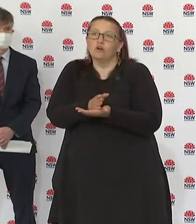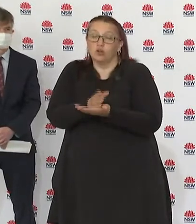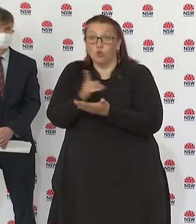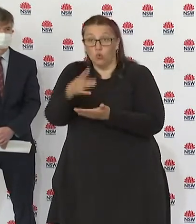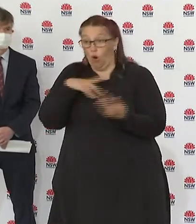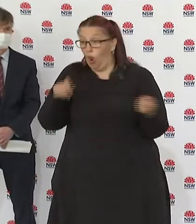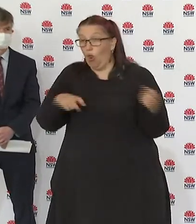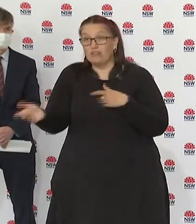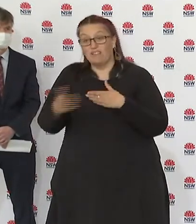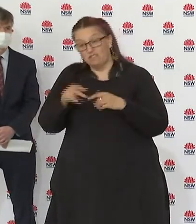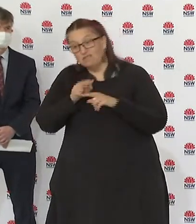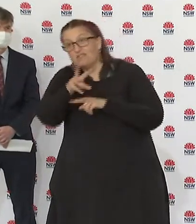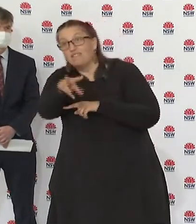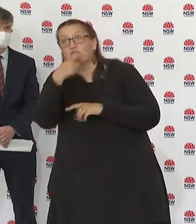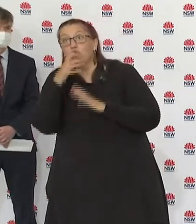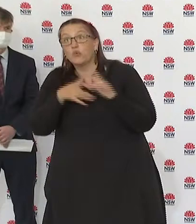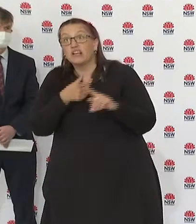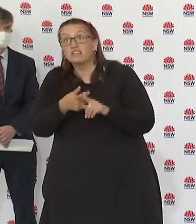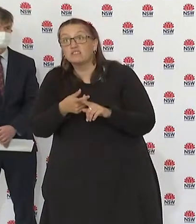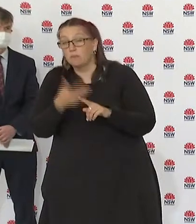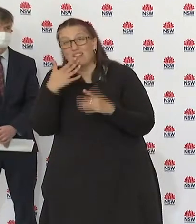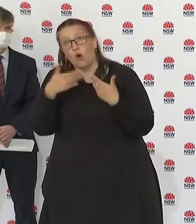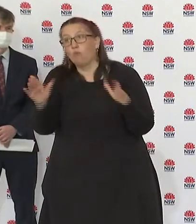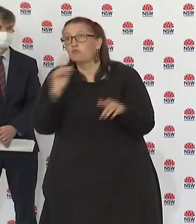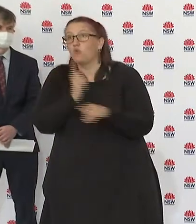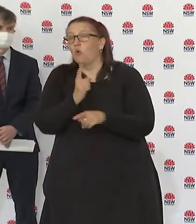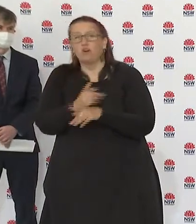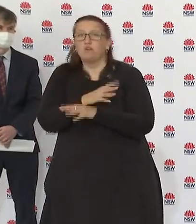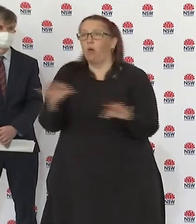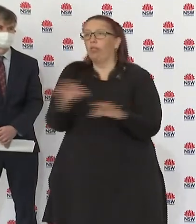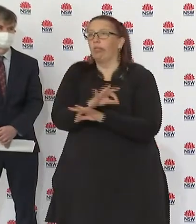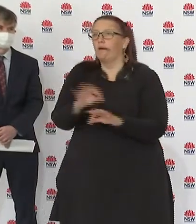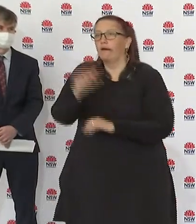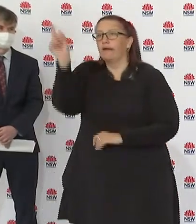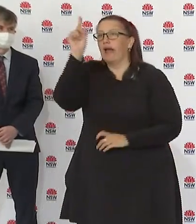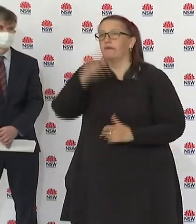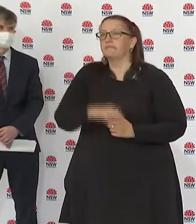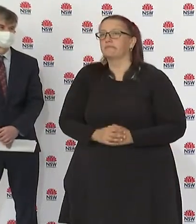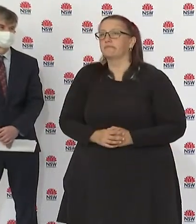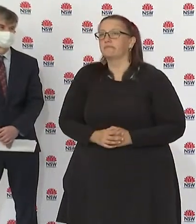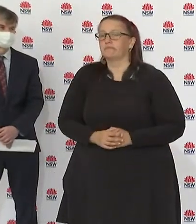much prefer to have a definite position rather than speculate. The last thing people want is